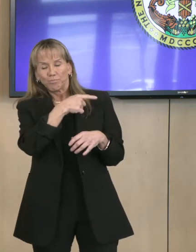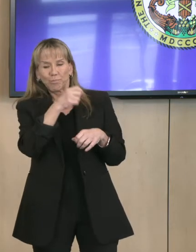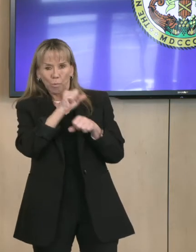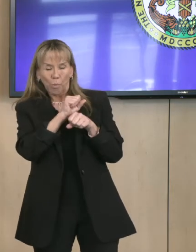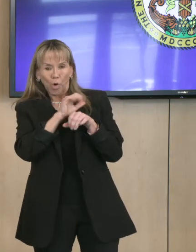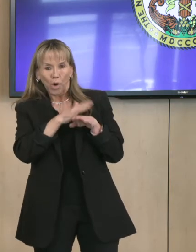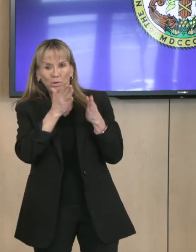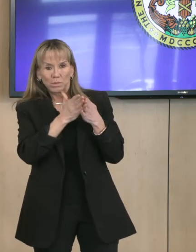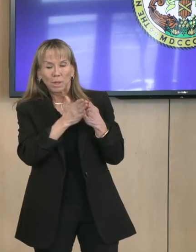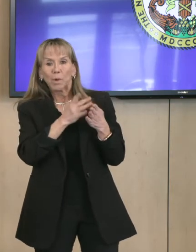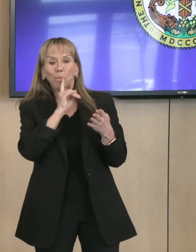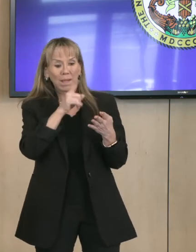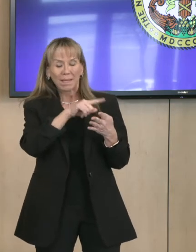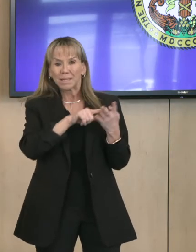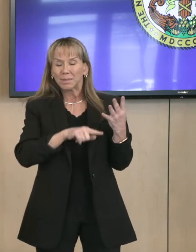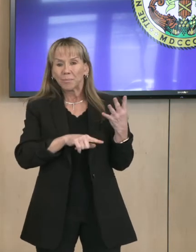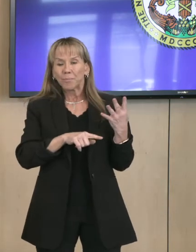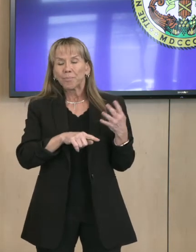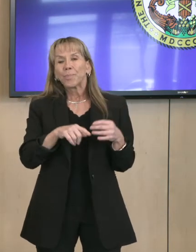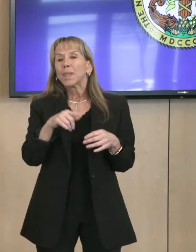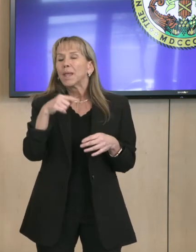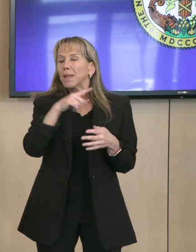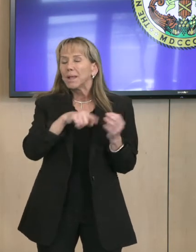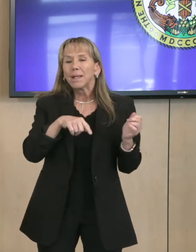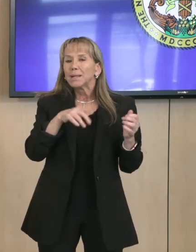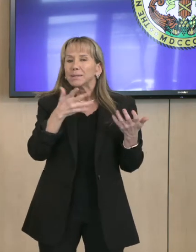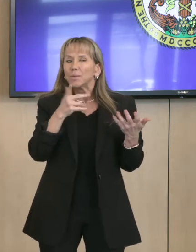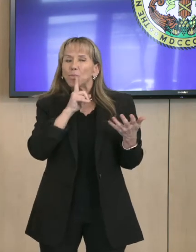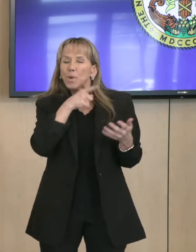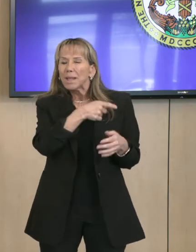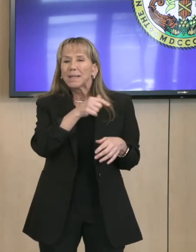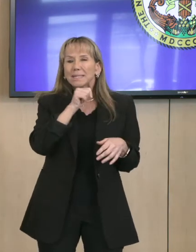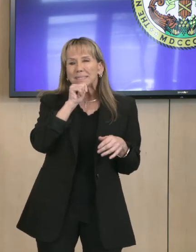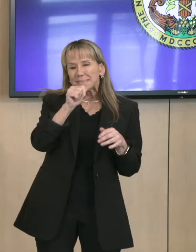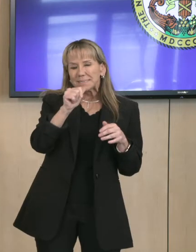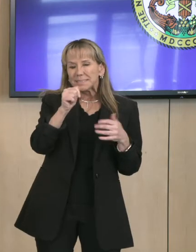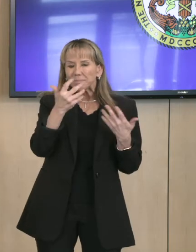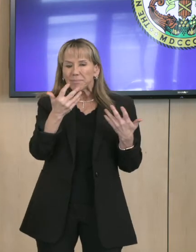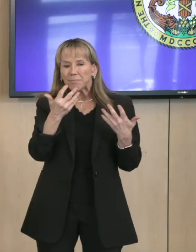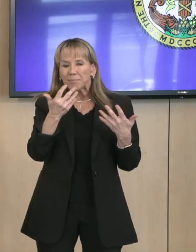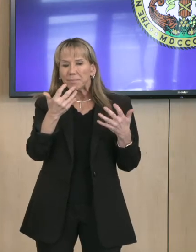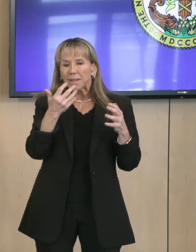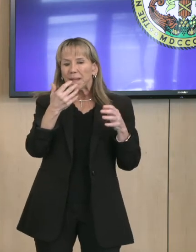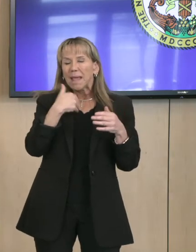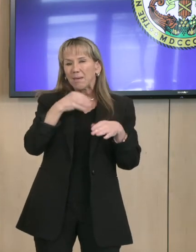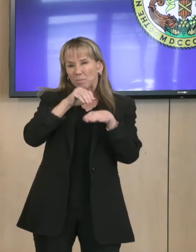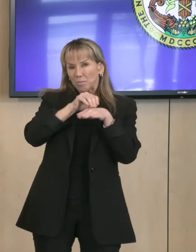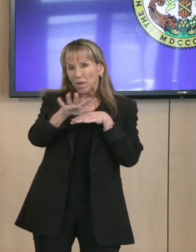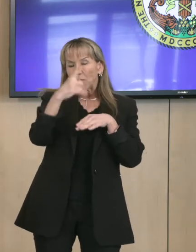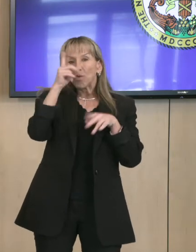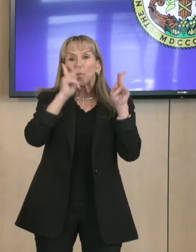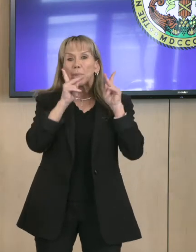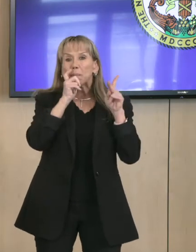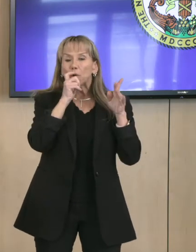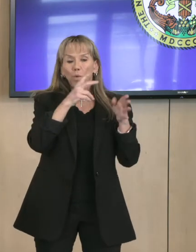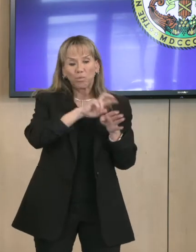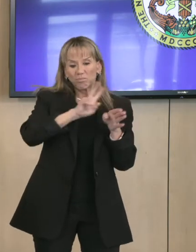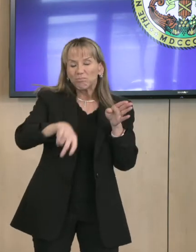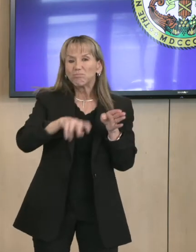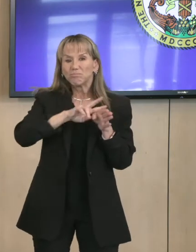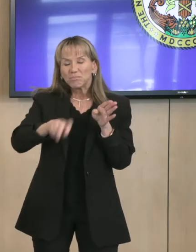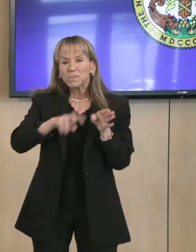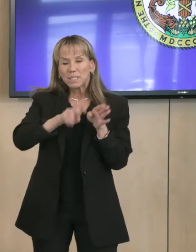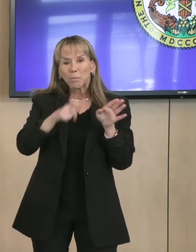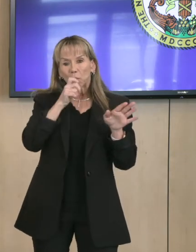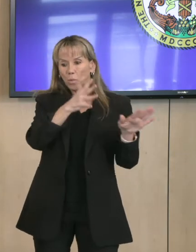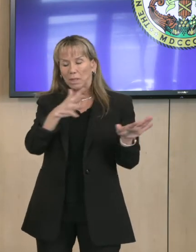really had no effect on the disembarkation process for those who were leaving the ship. Those